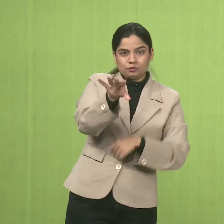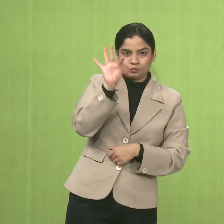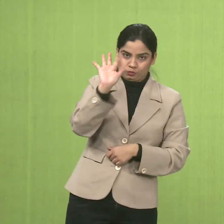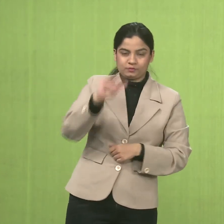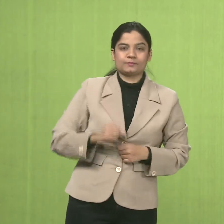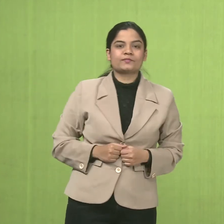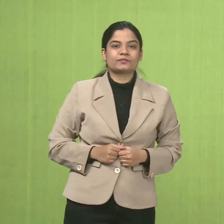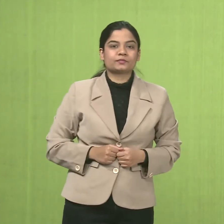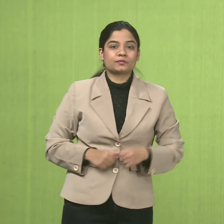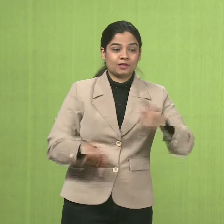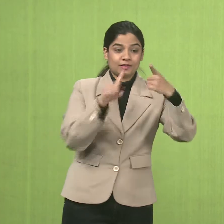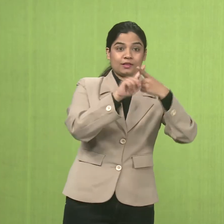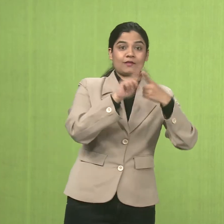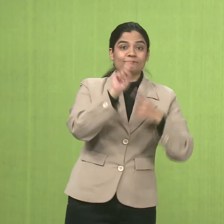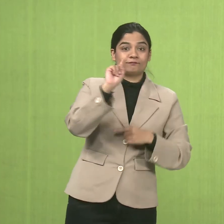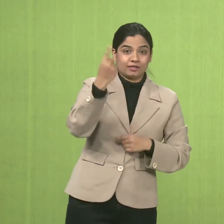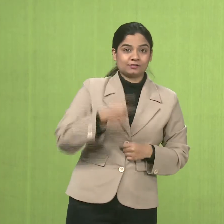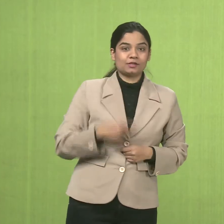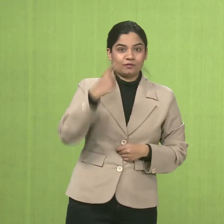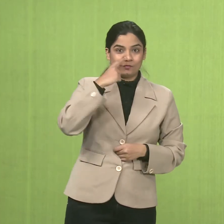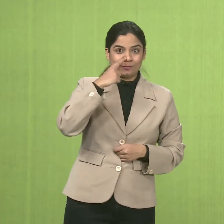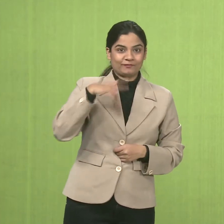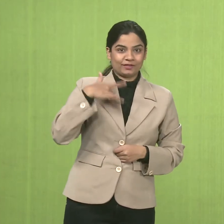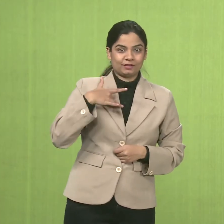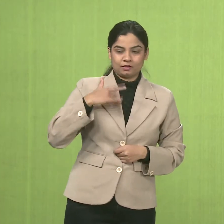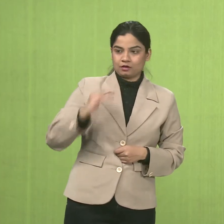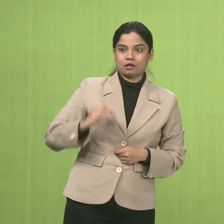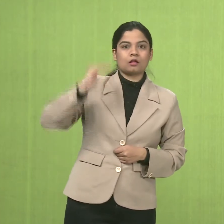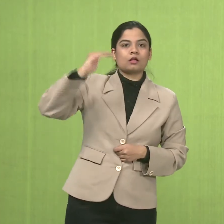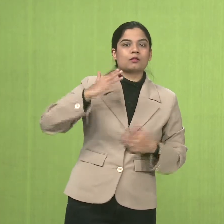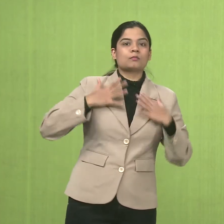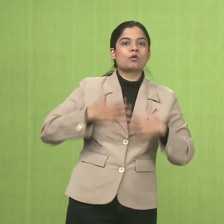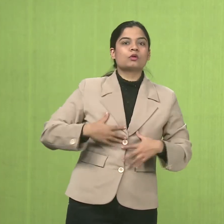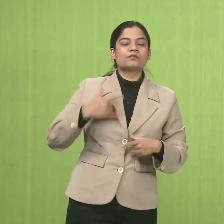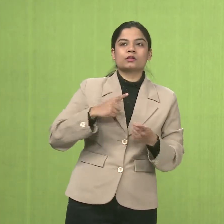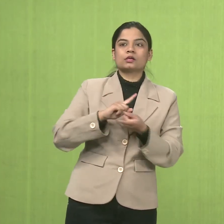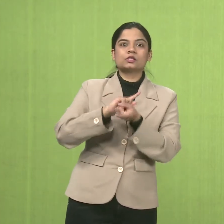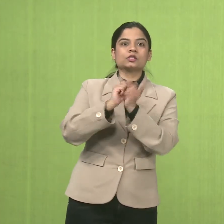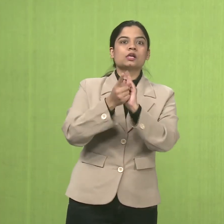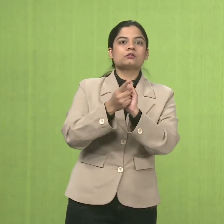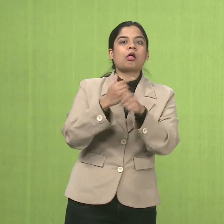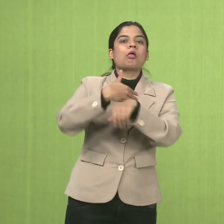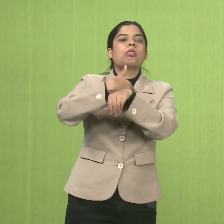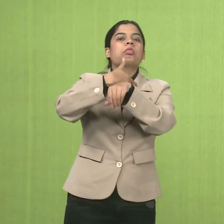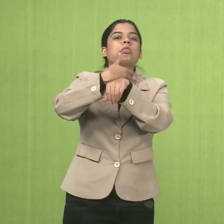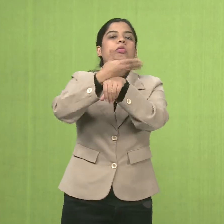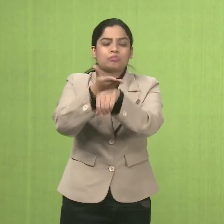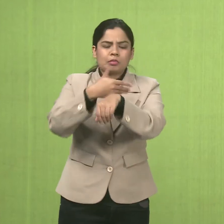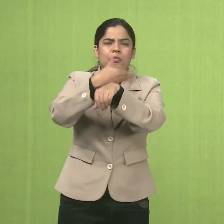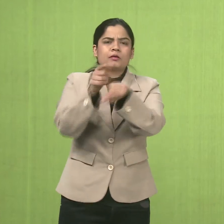You have to choose. First is women, the girls who are maturing late, the late